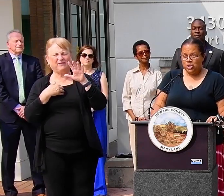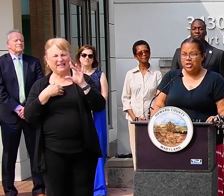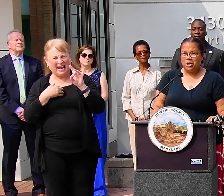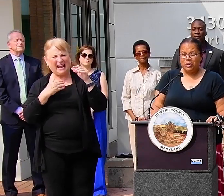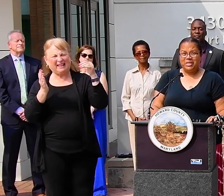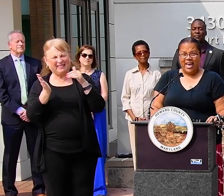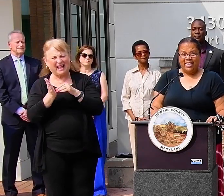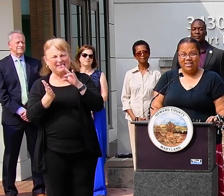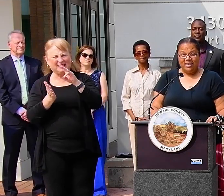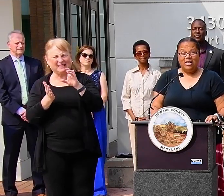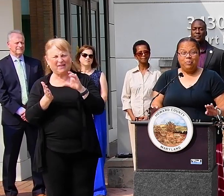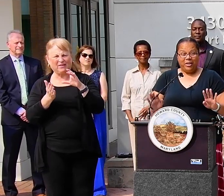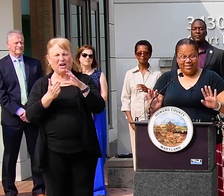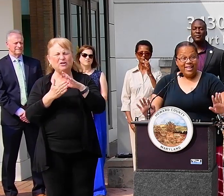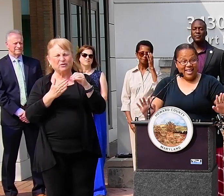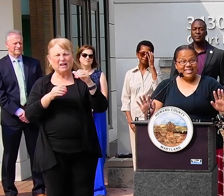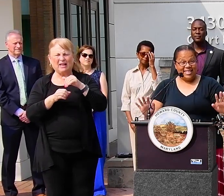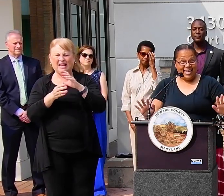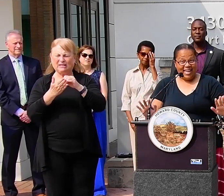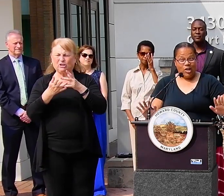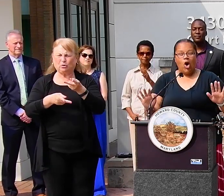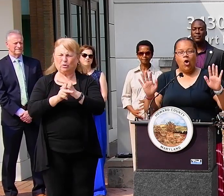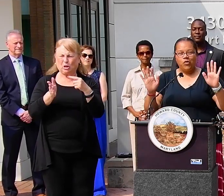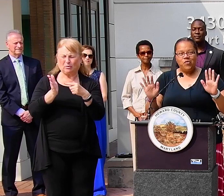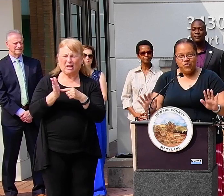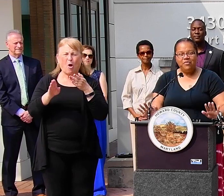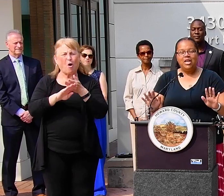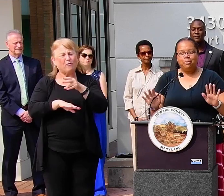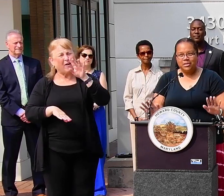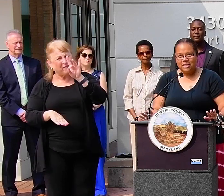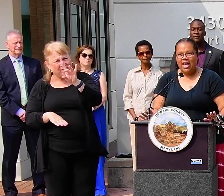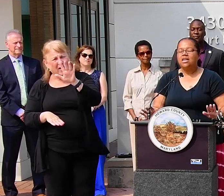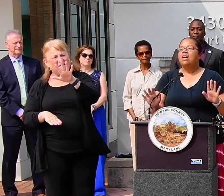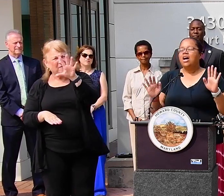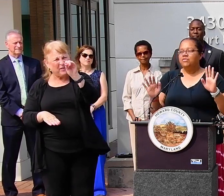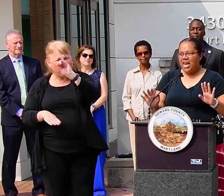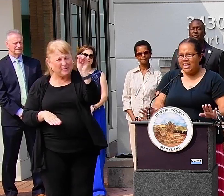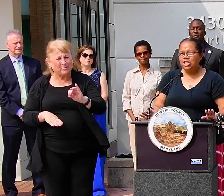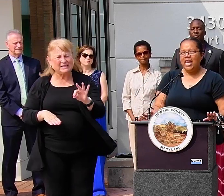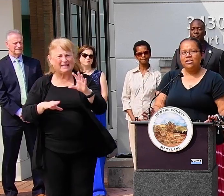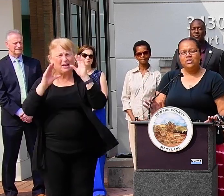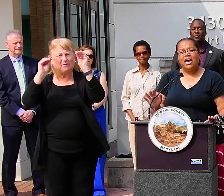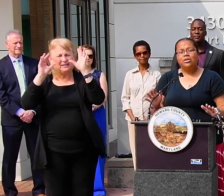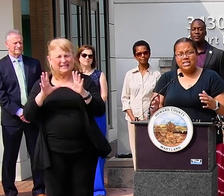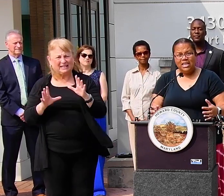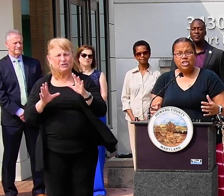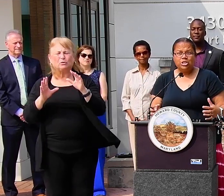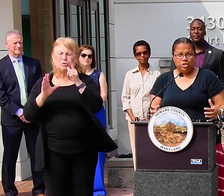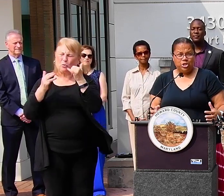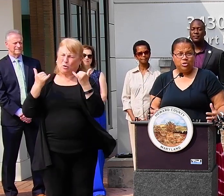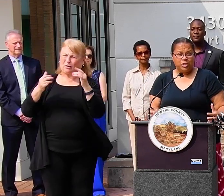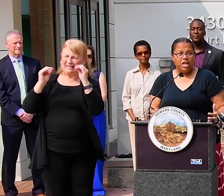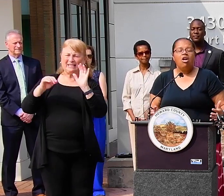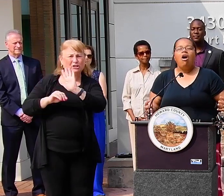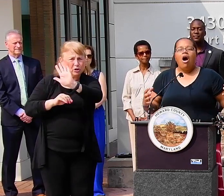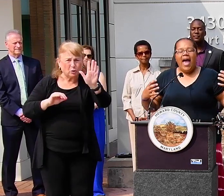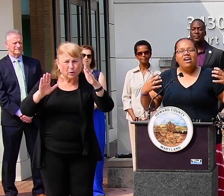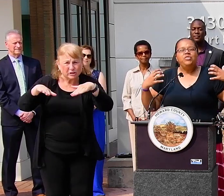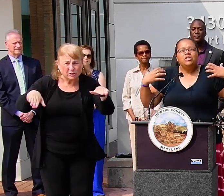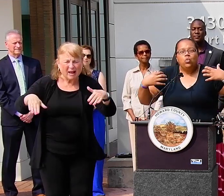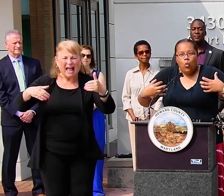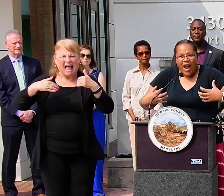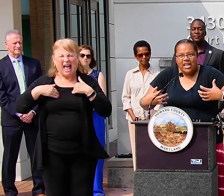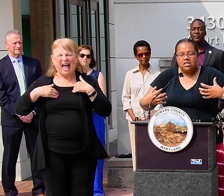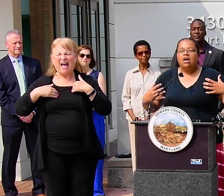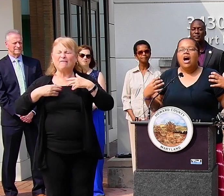$58,700 in student loan debt. Let that sink in. Over 50% of the educators that are teaching your children